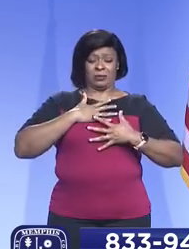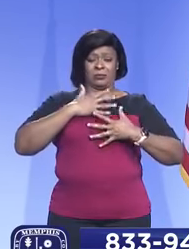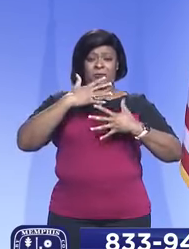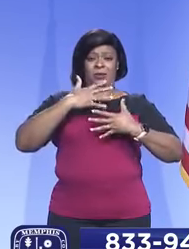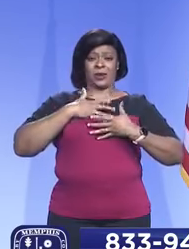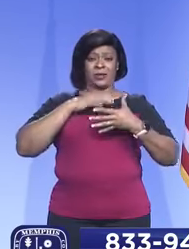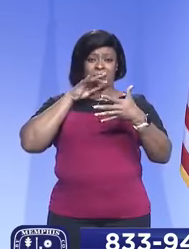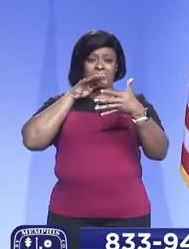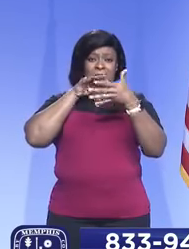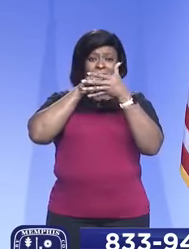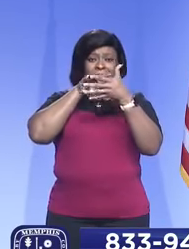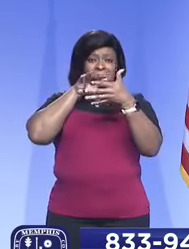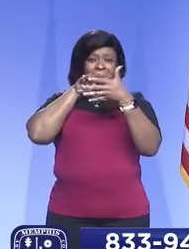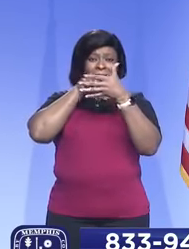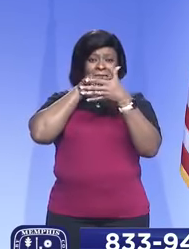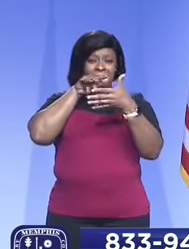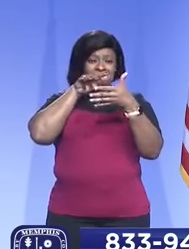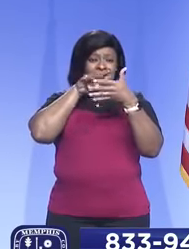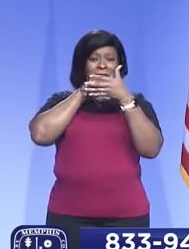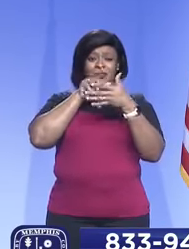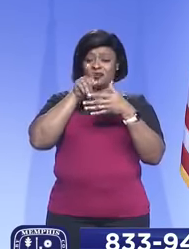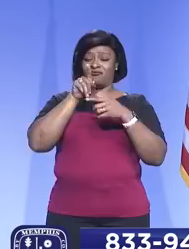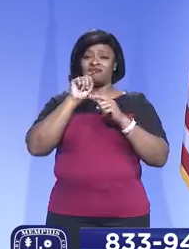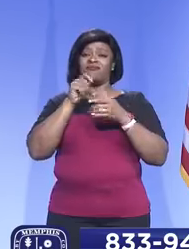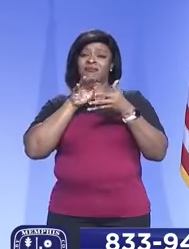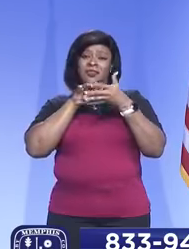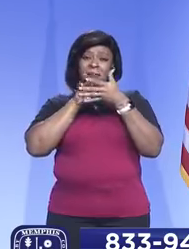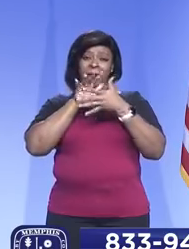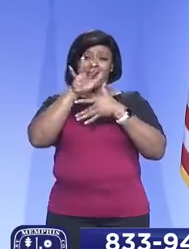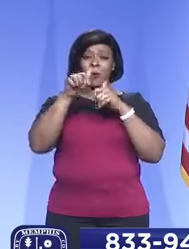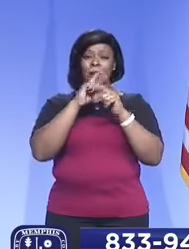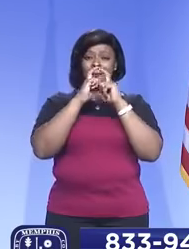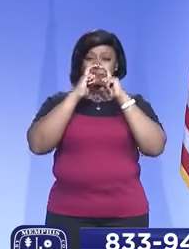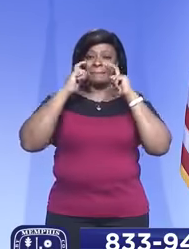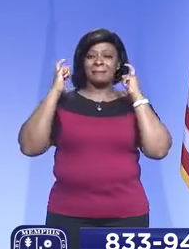respiratory droplets, you spreading the virus to someone